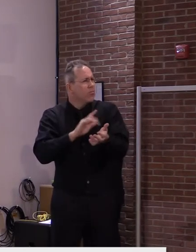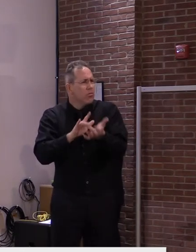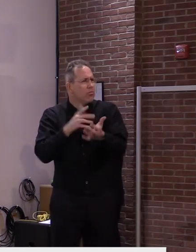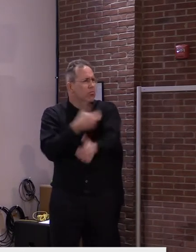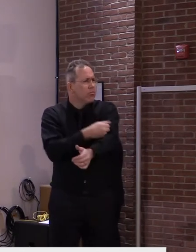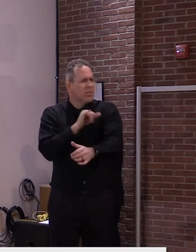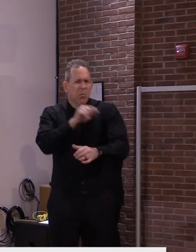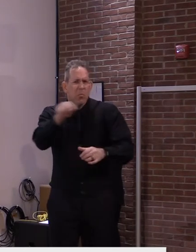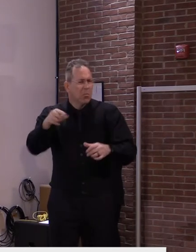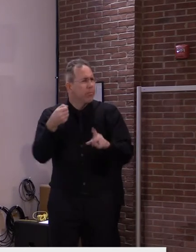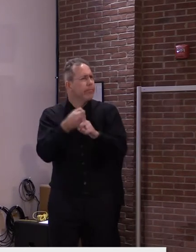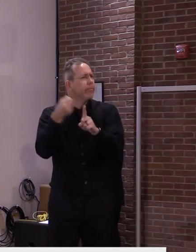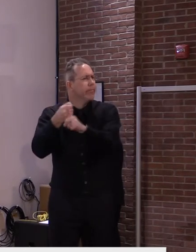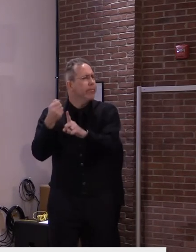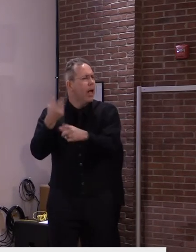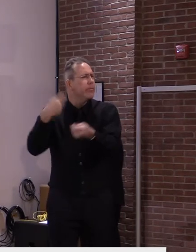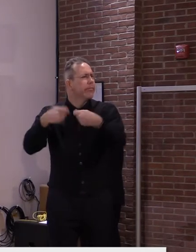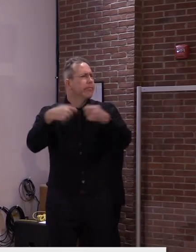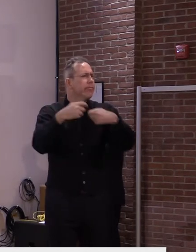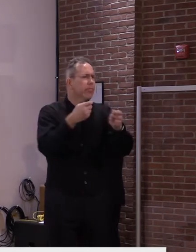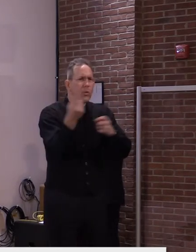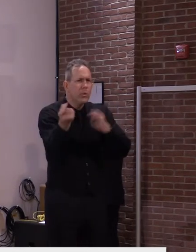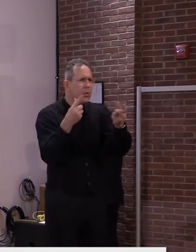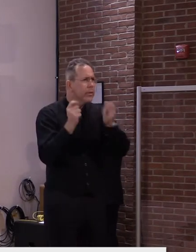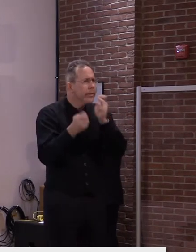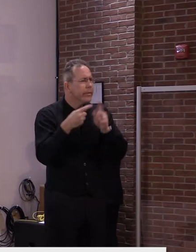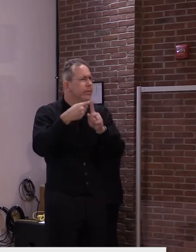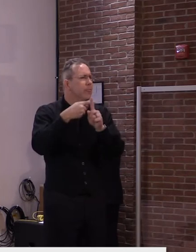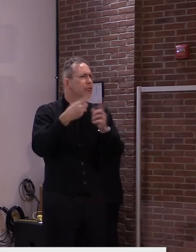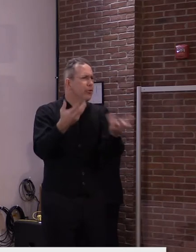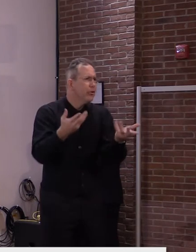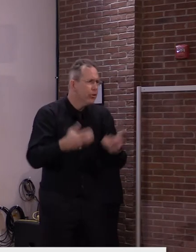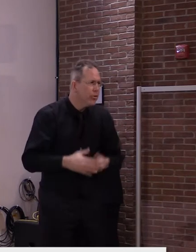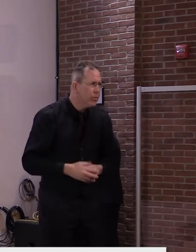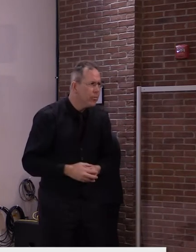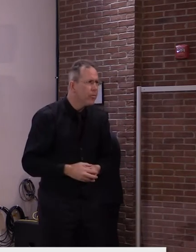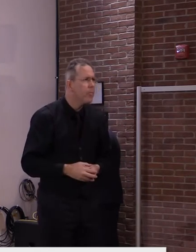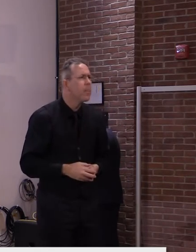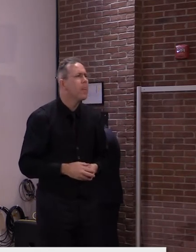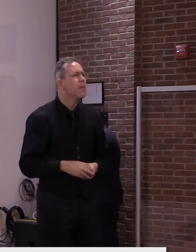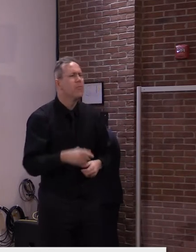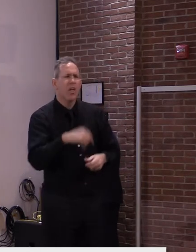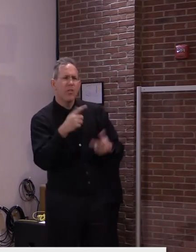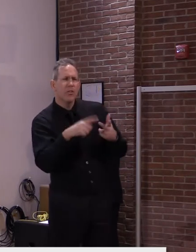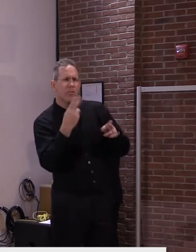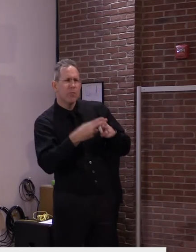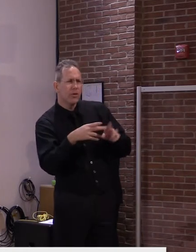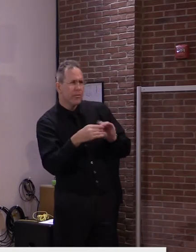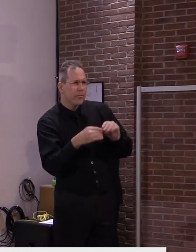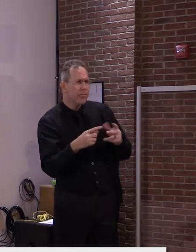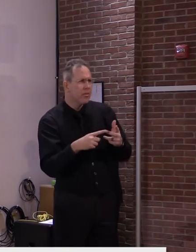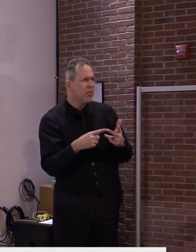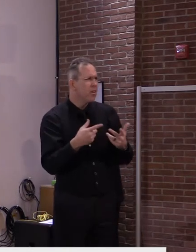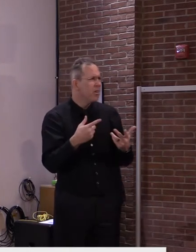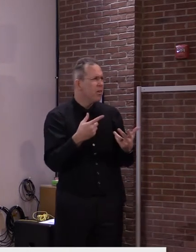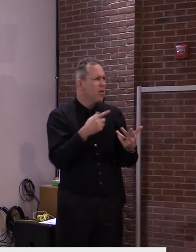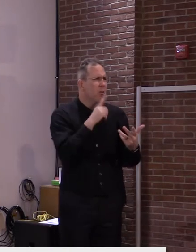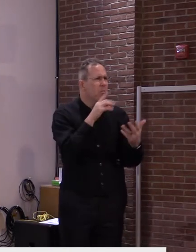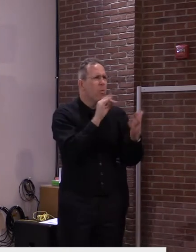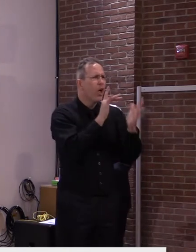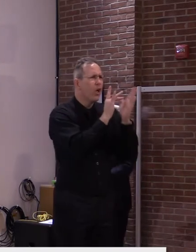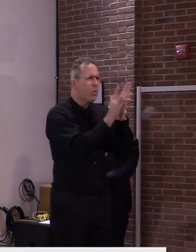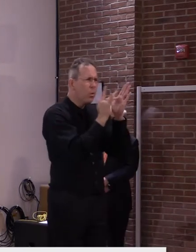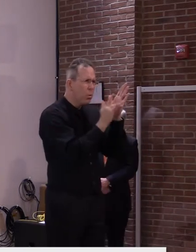of the more anonymously listed places on the list you have are because